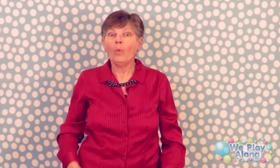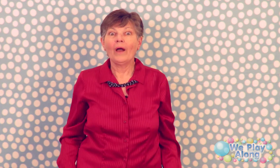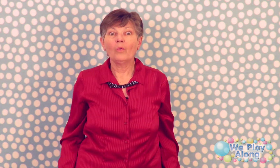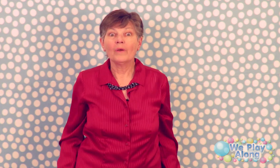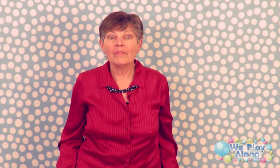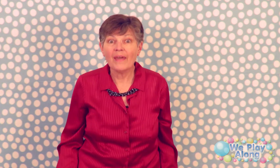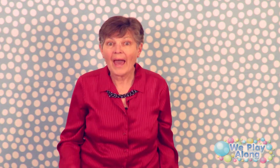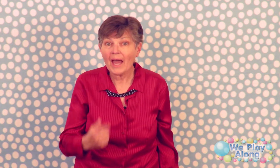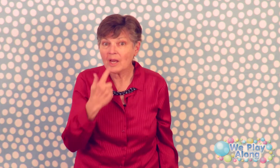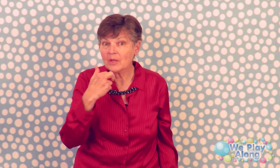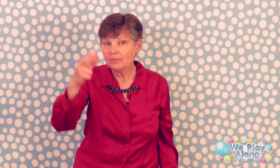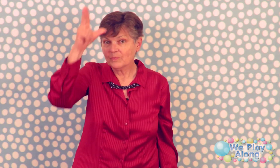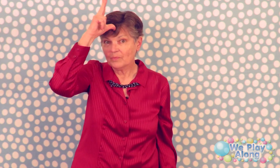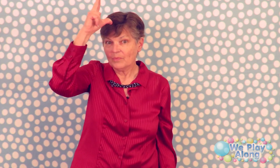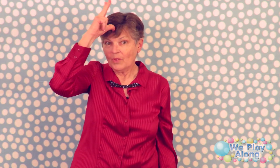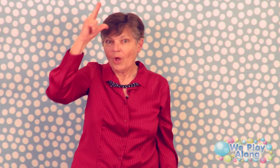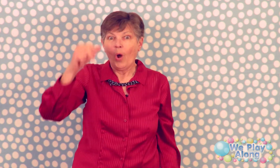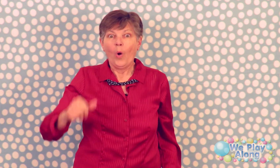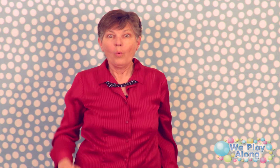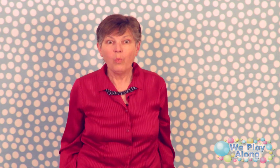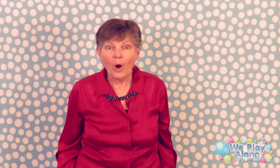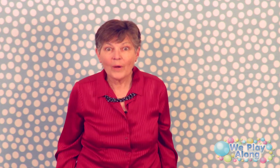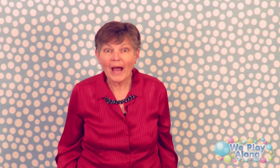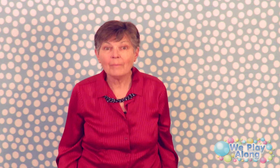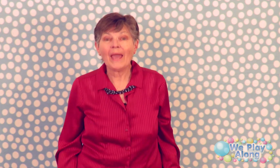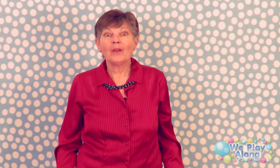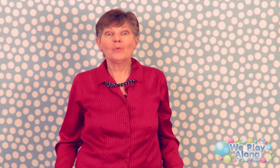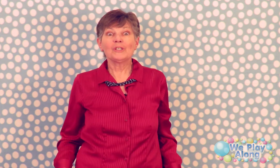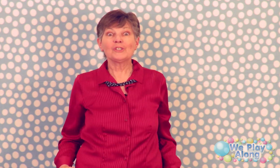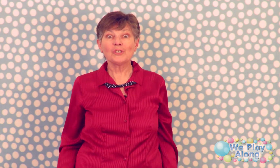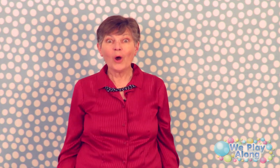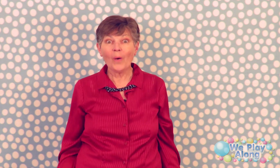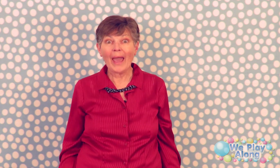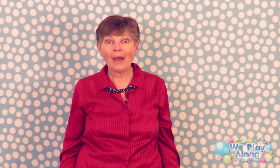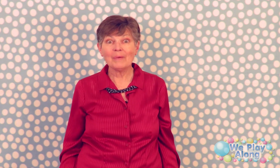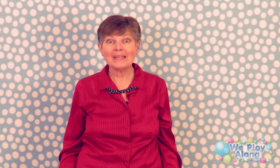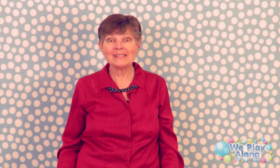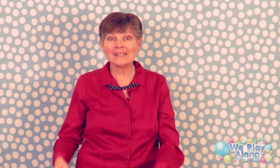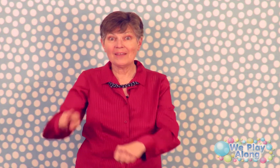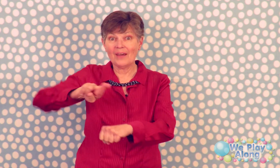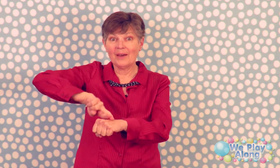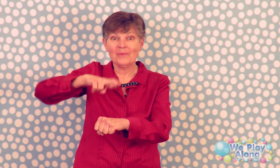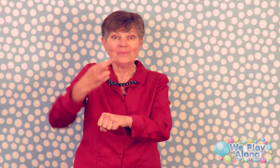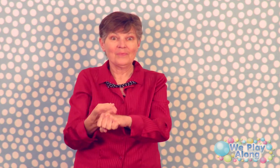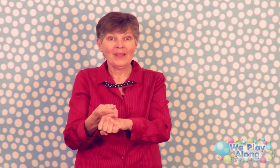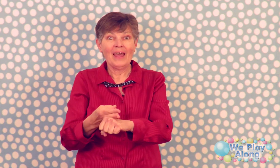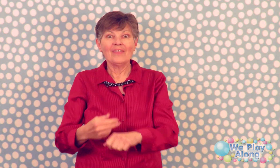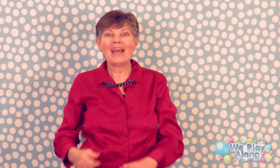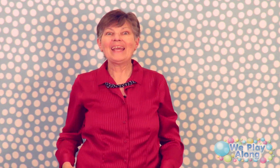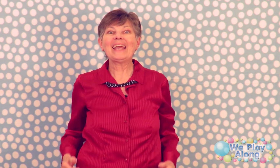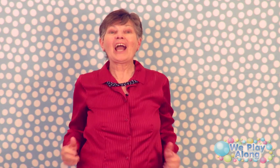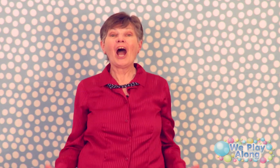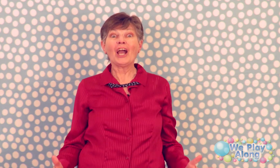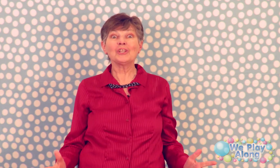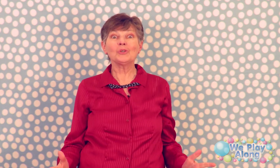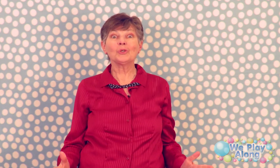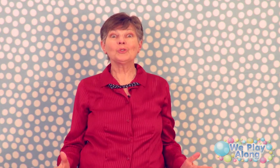Well, with that, woke up and was so happy to see that he